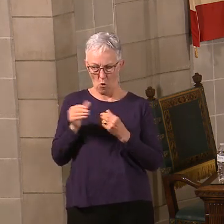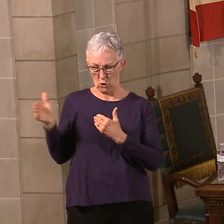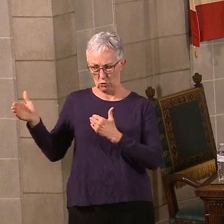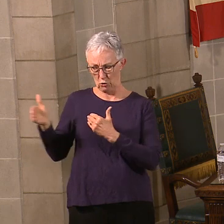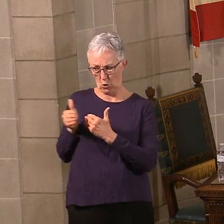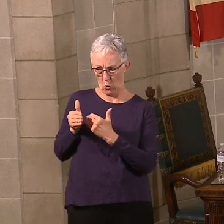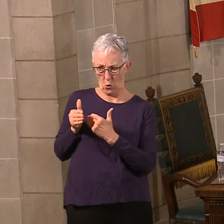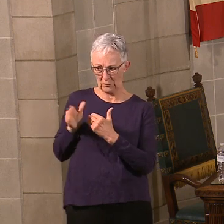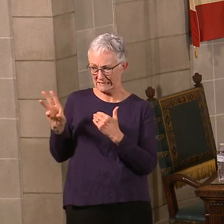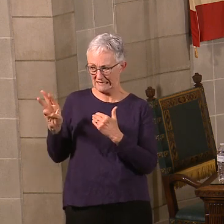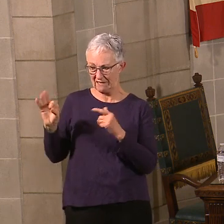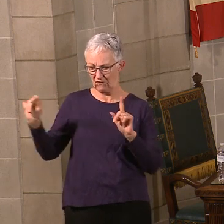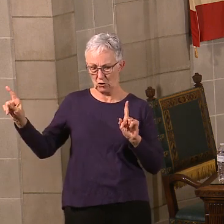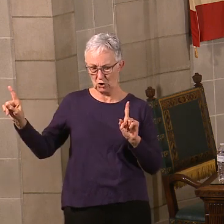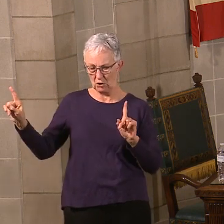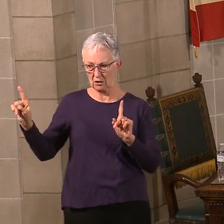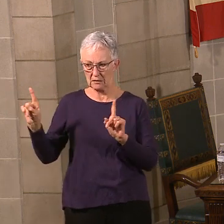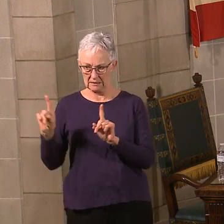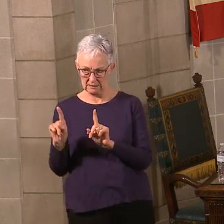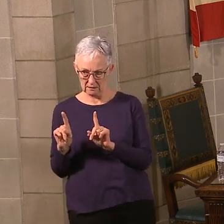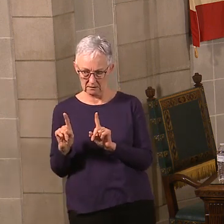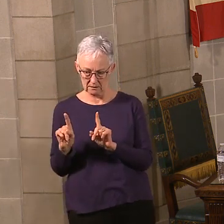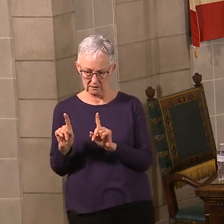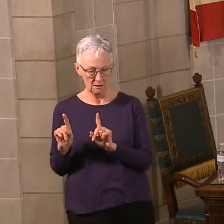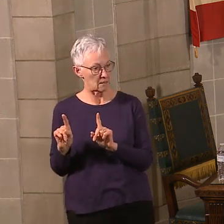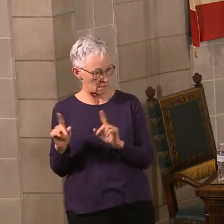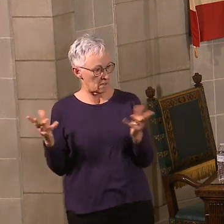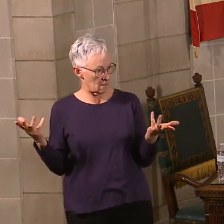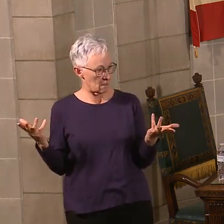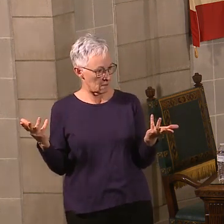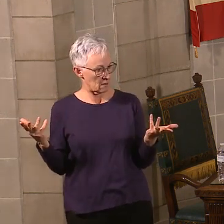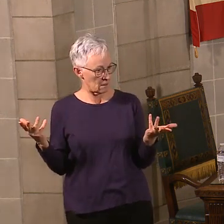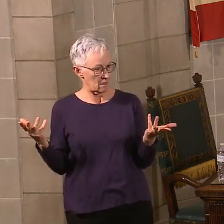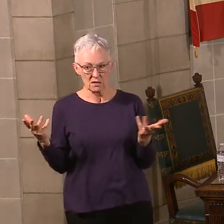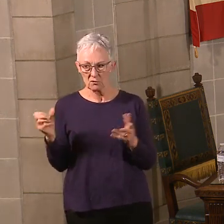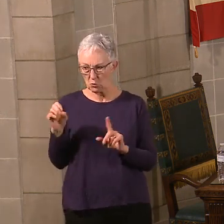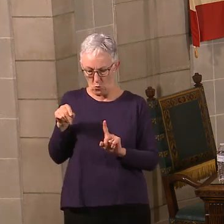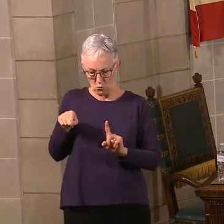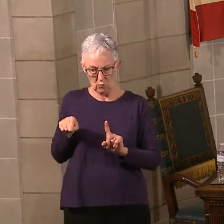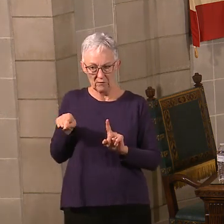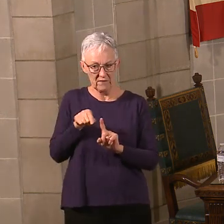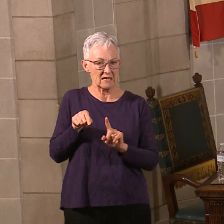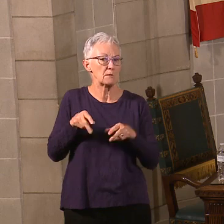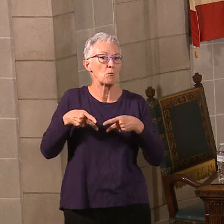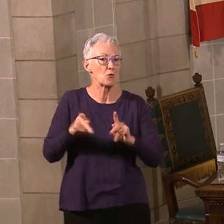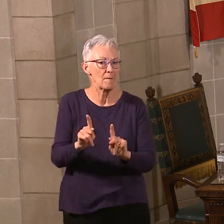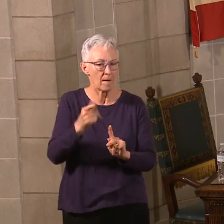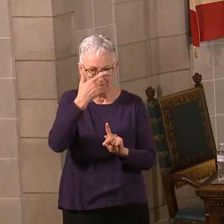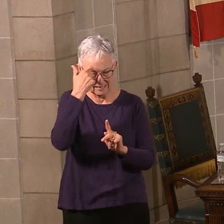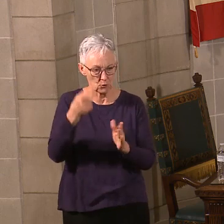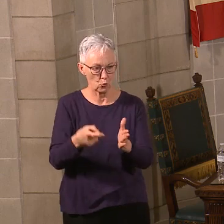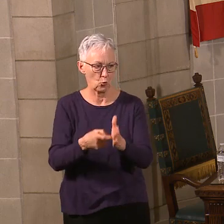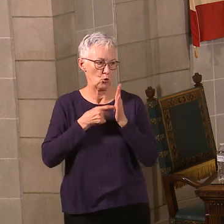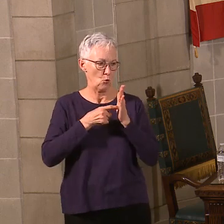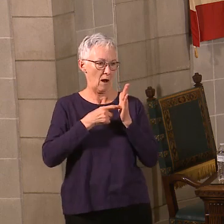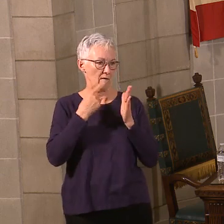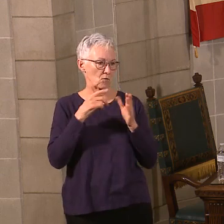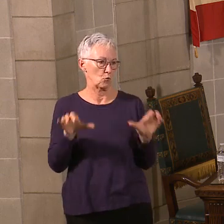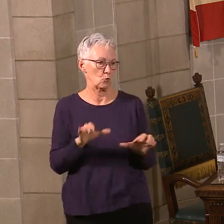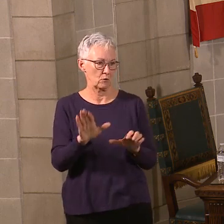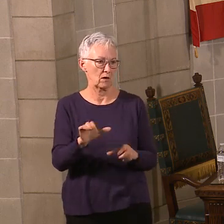kind of Lynn was way over there early at the press conference. There was no need for her and I to be closer than 6 foot because that's not what it would take to do our